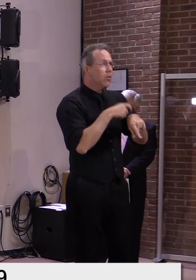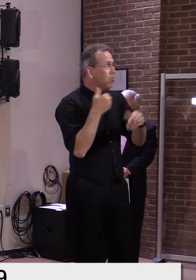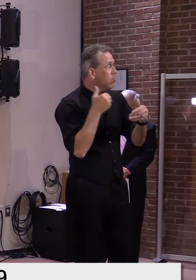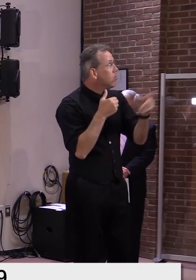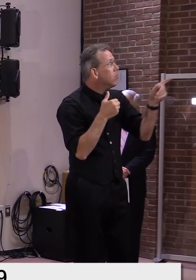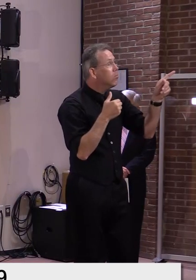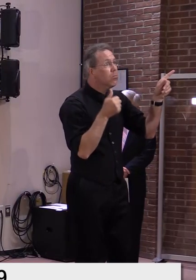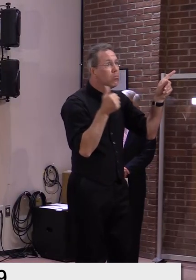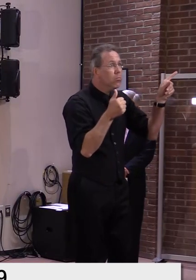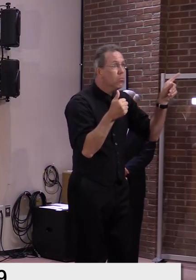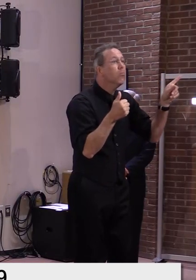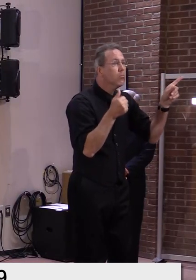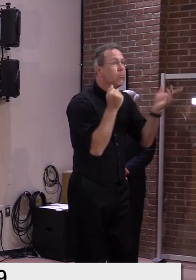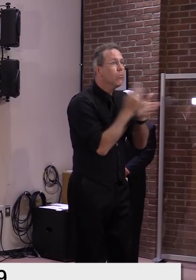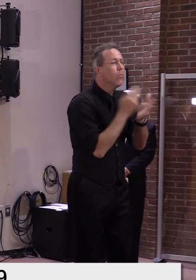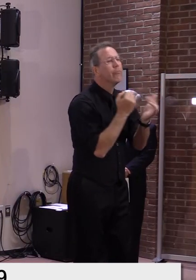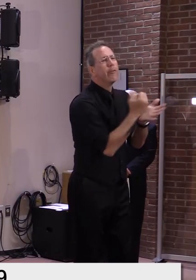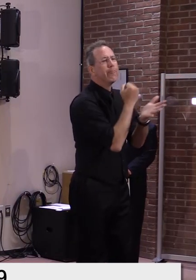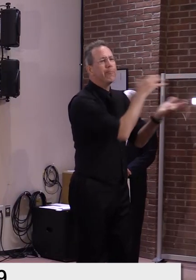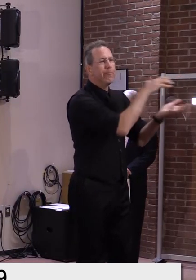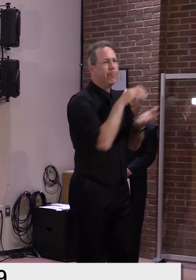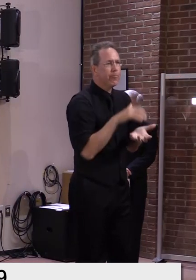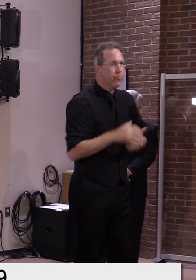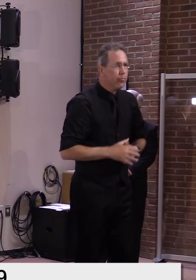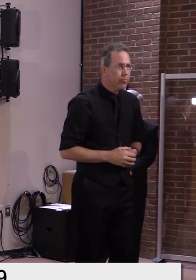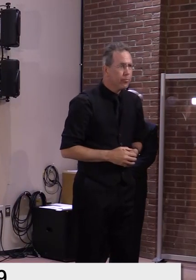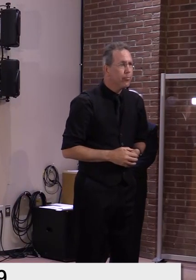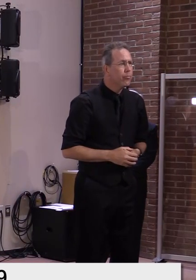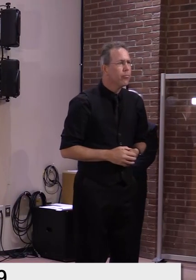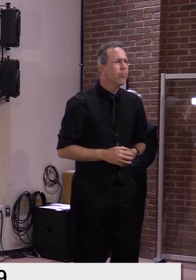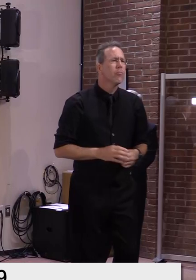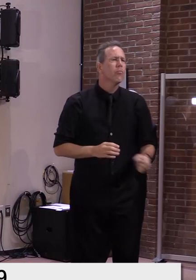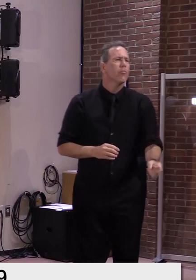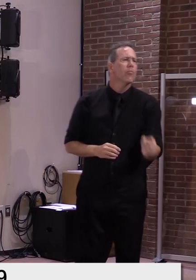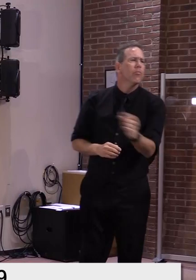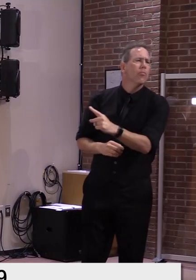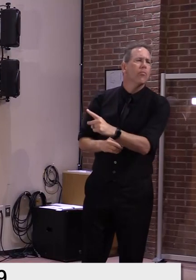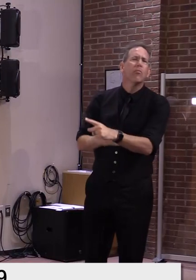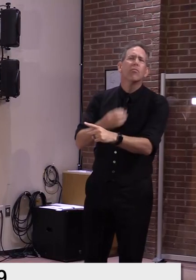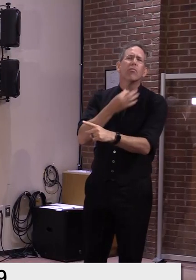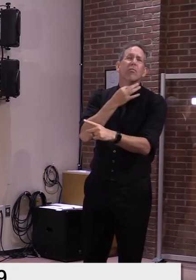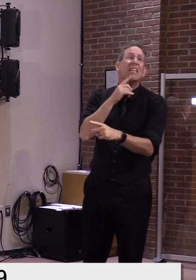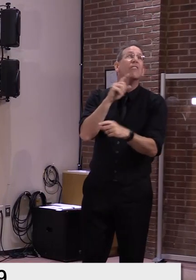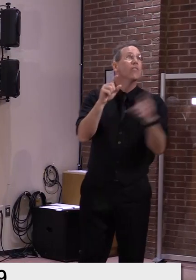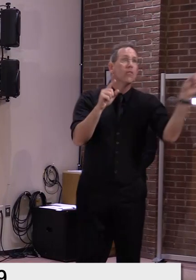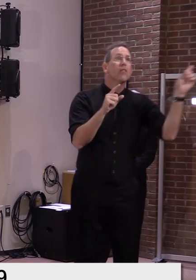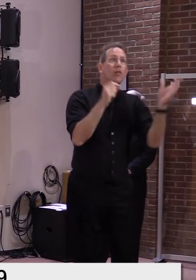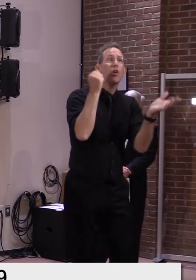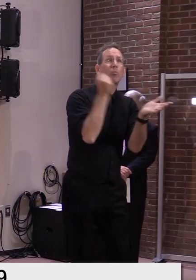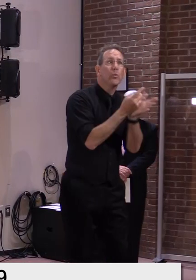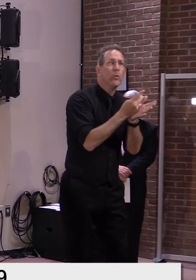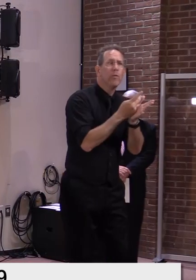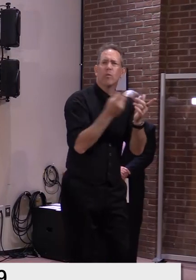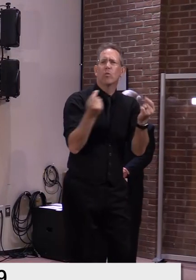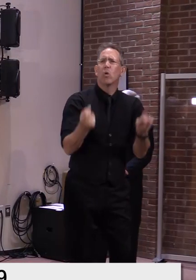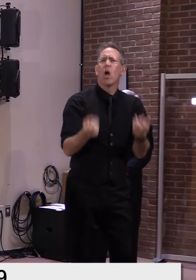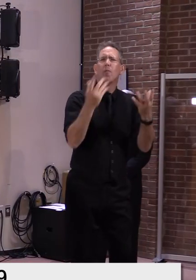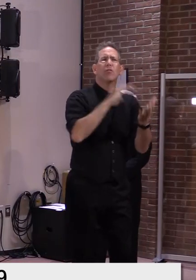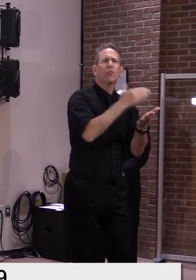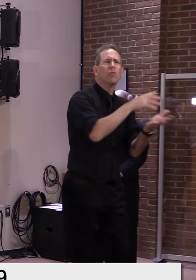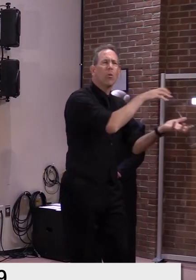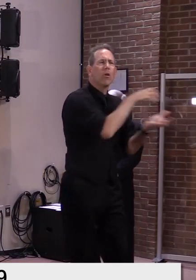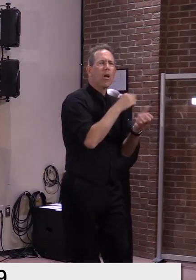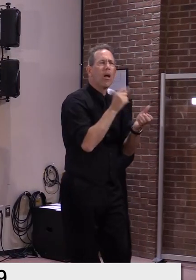And then would you be able to outline how many extra doses you will be asking for from the federal pool this week and what kinds they are? I don't have